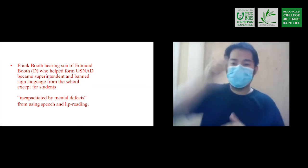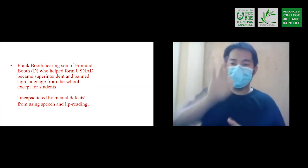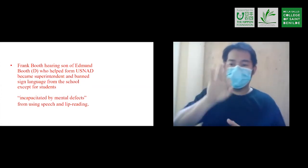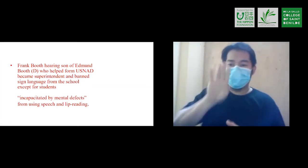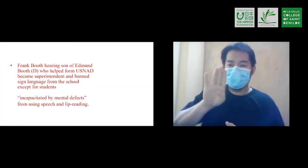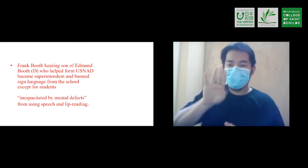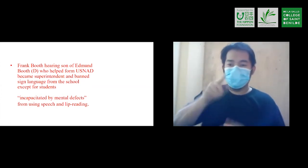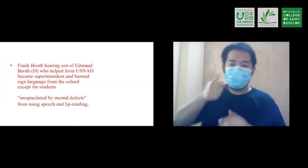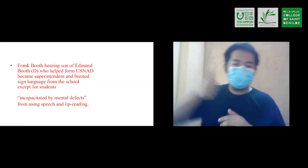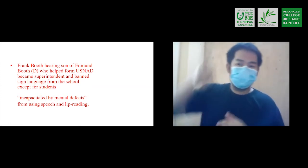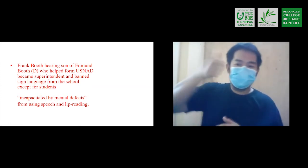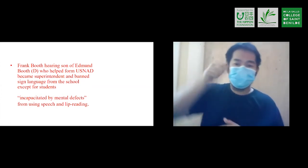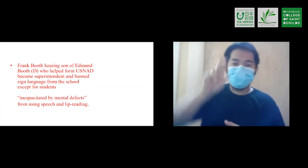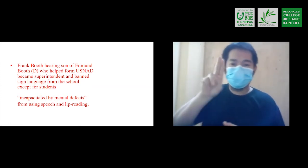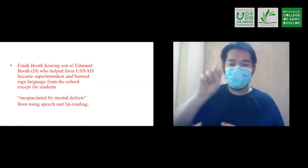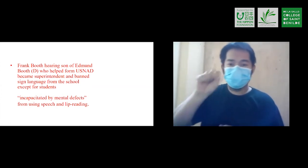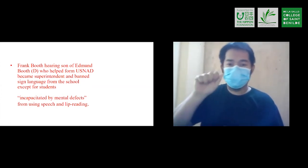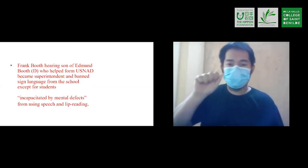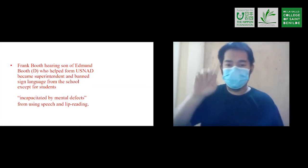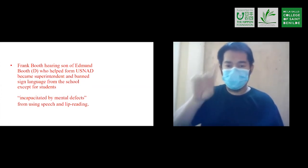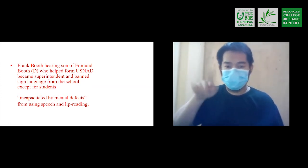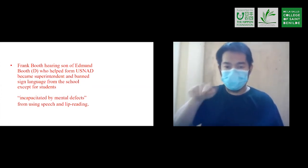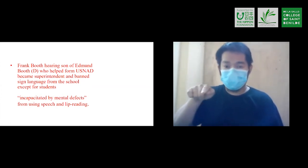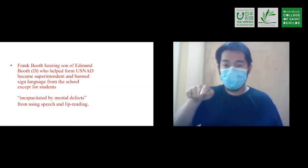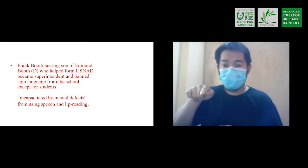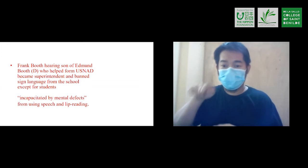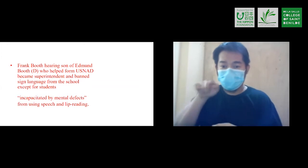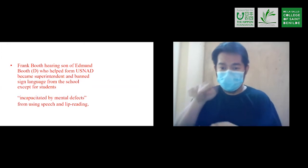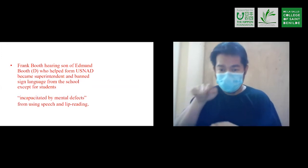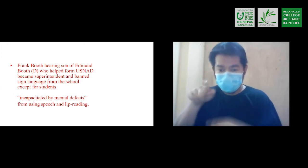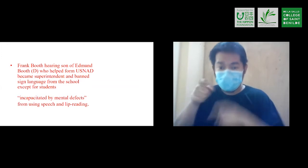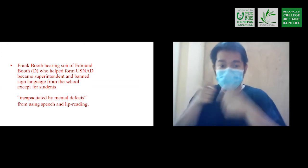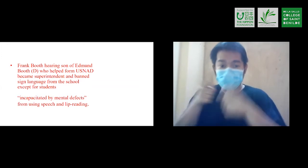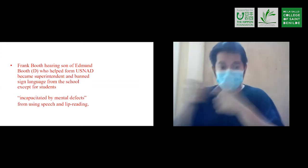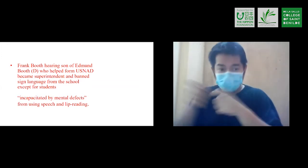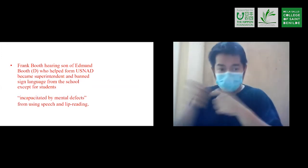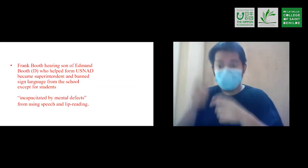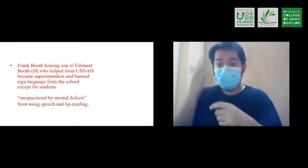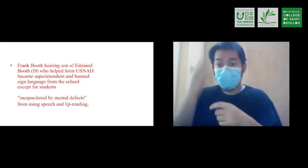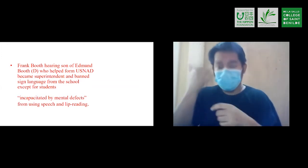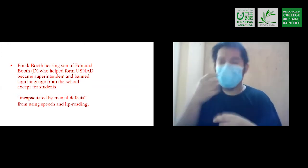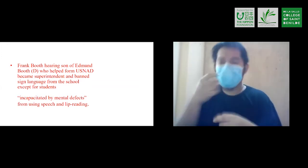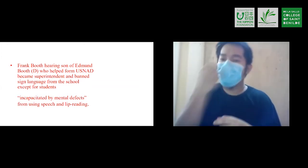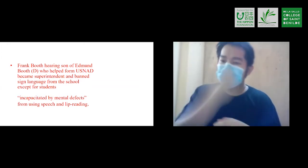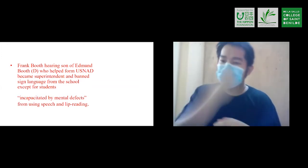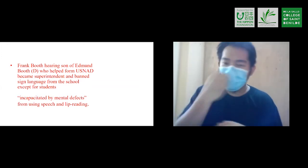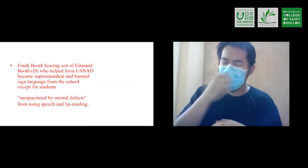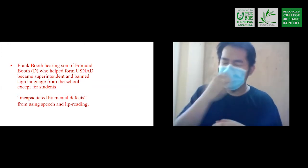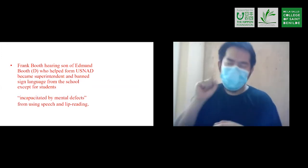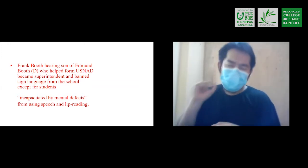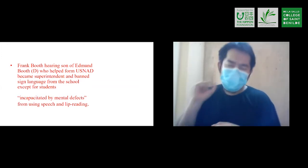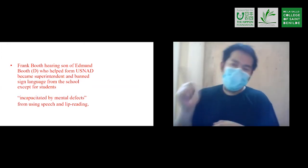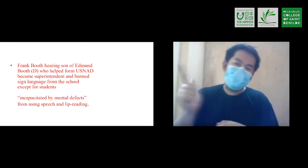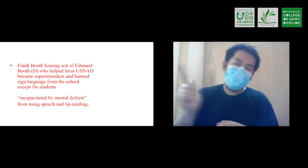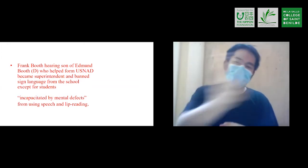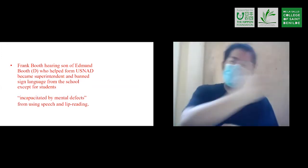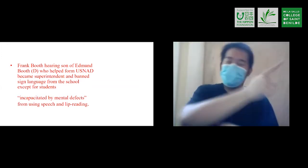USAID was the organization where he was a part of, again,